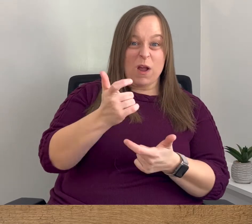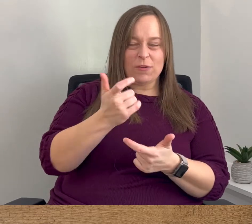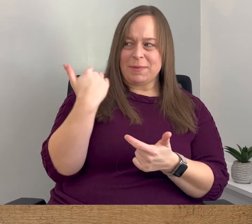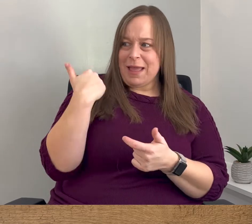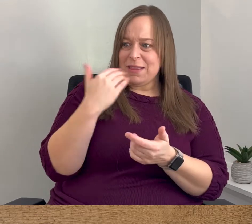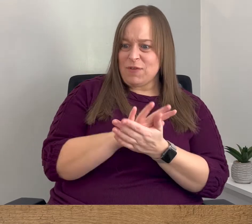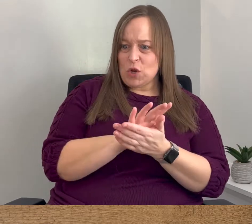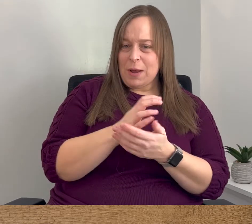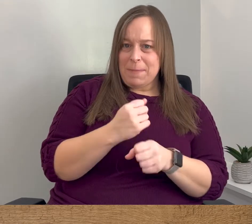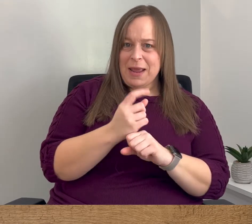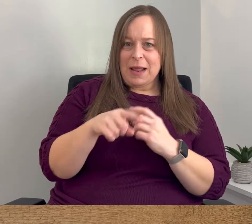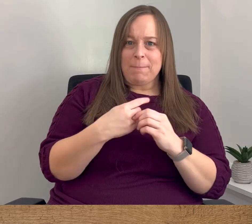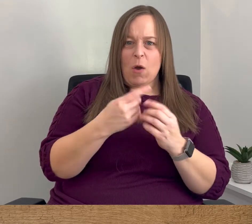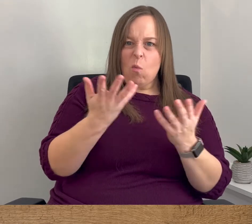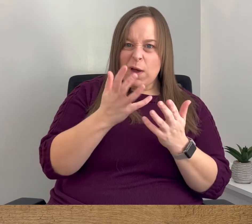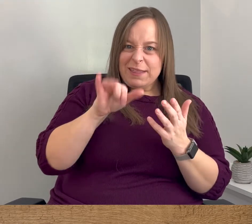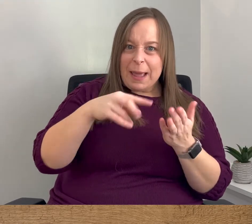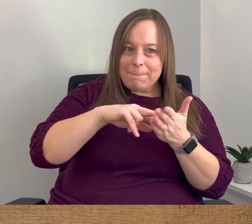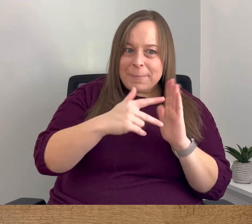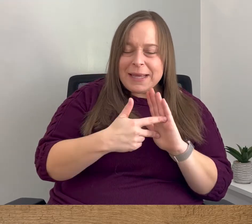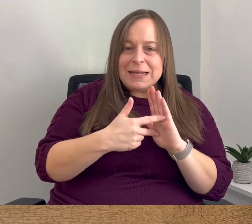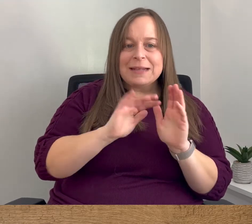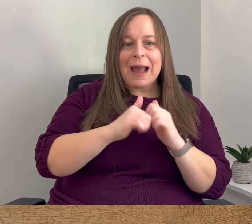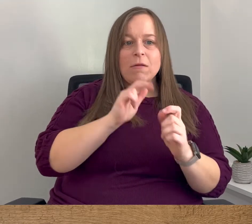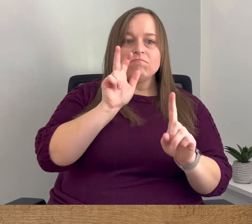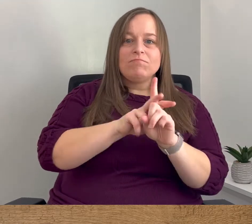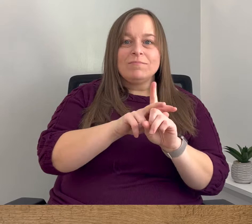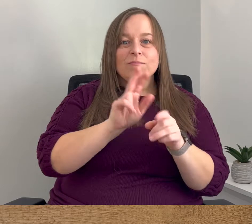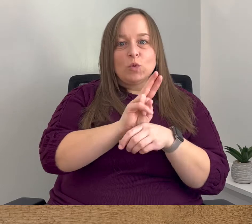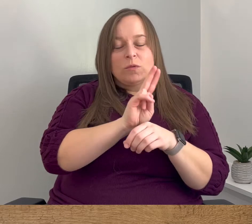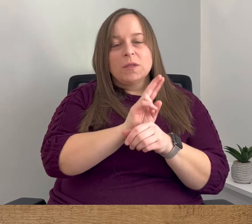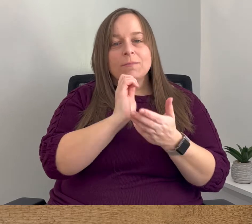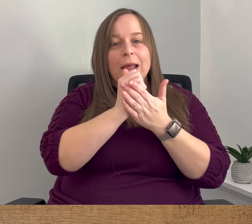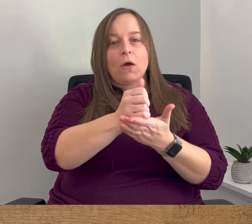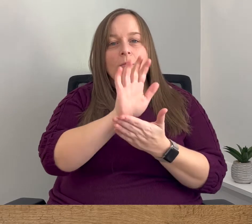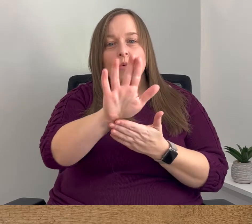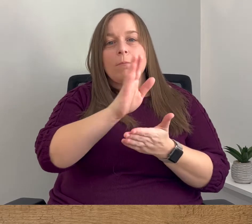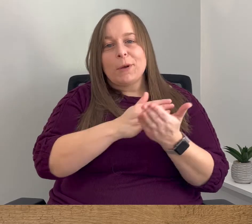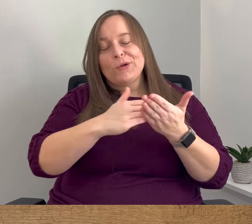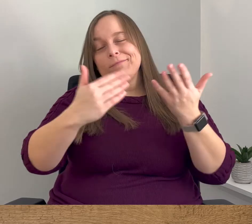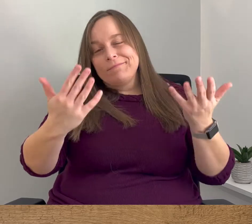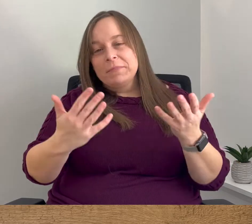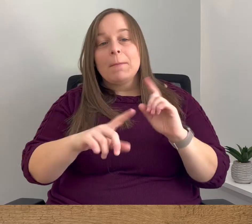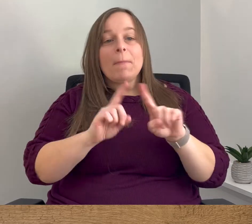above here. I think that was my last video I made about what a sinking fund is and how to use